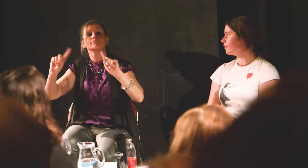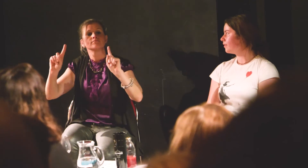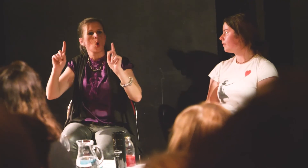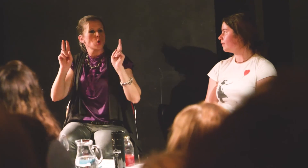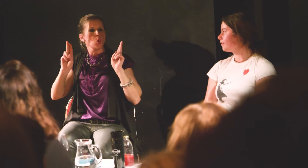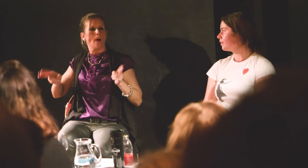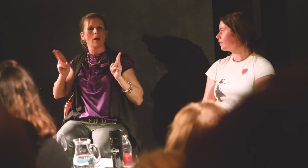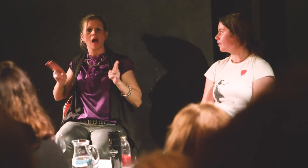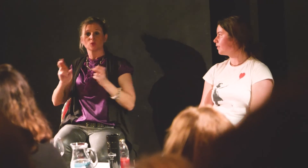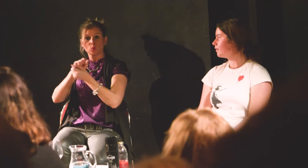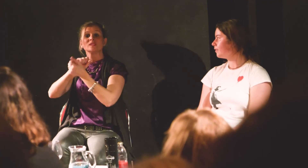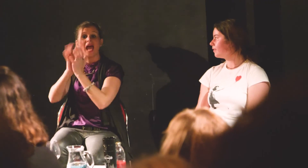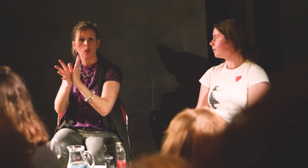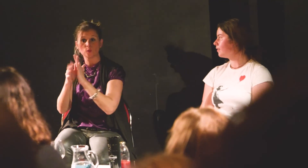So for Merge New Zealand,